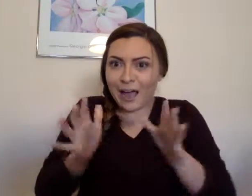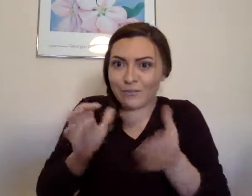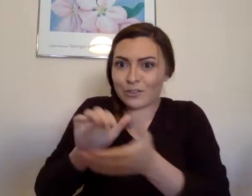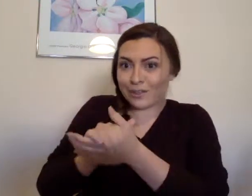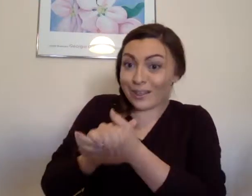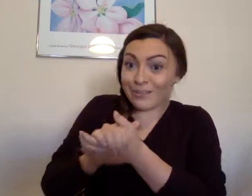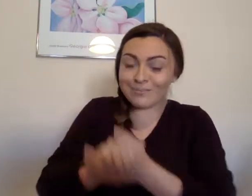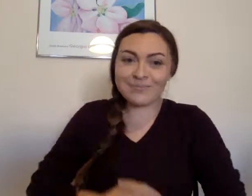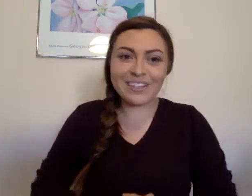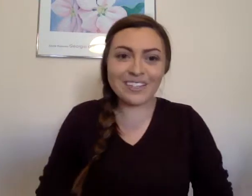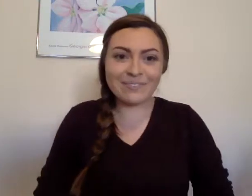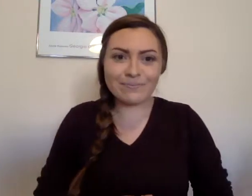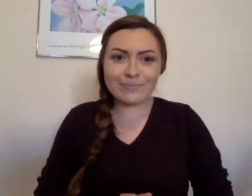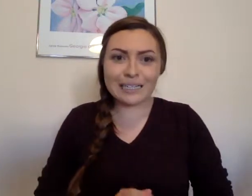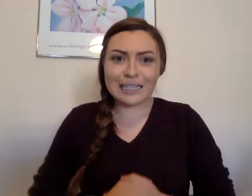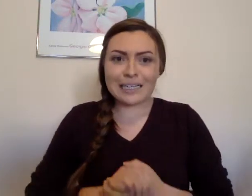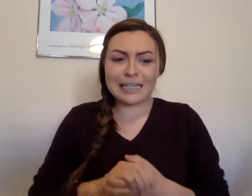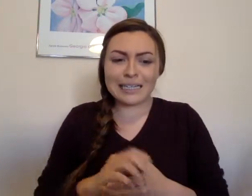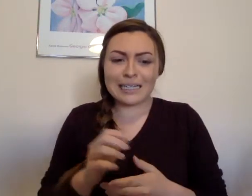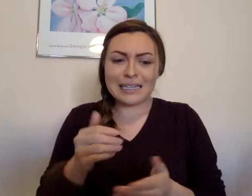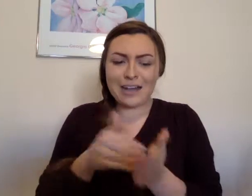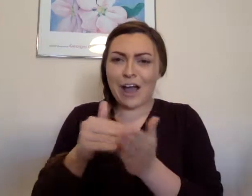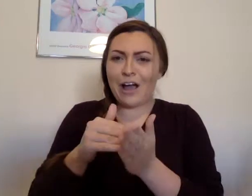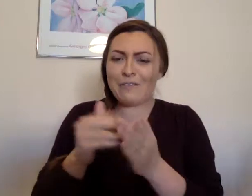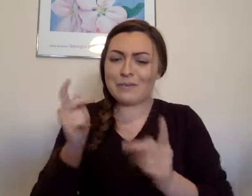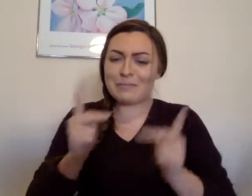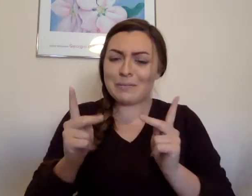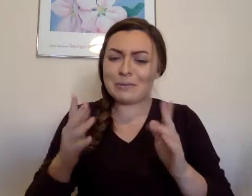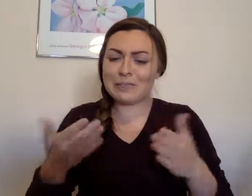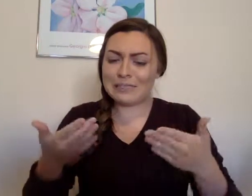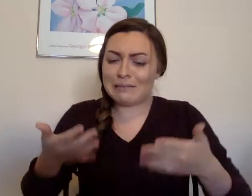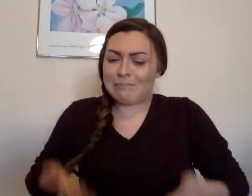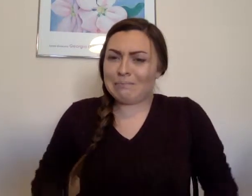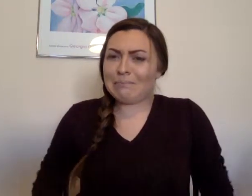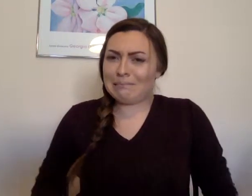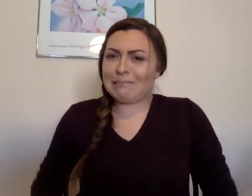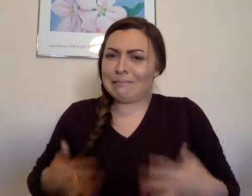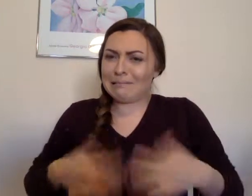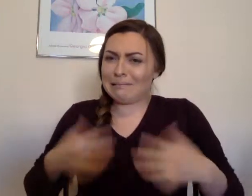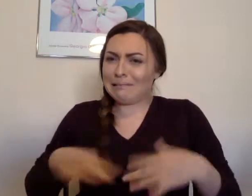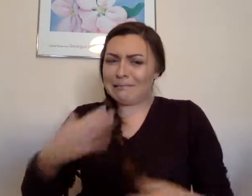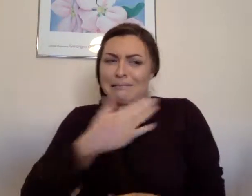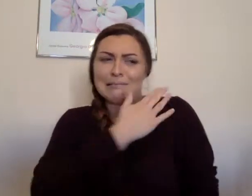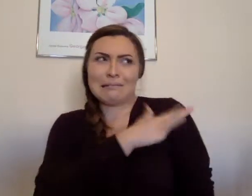to brush off their pants when they get a compliment. Or they'll like brush their shoulder.